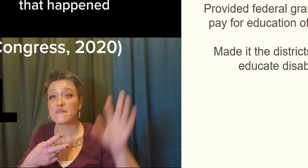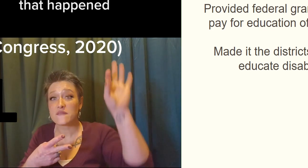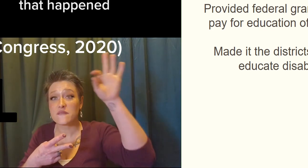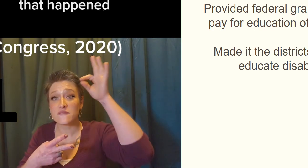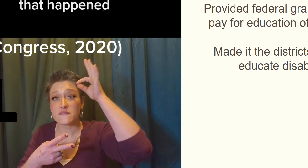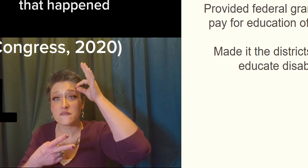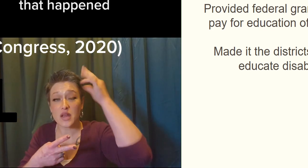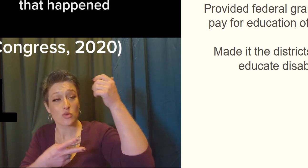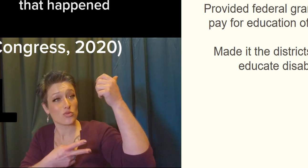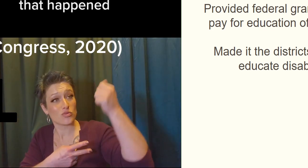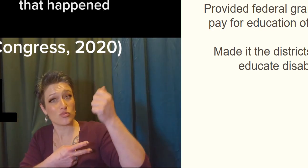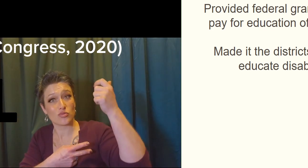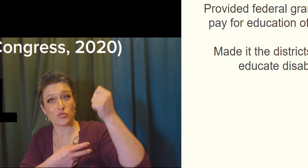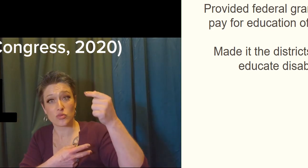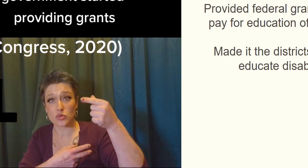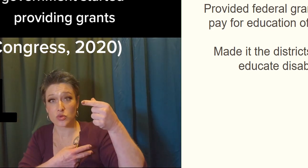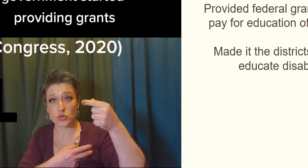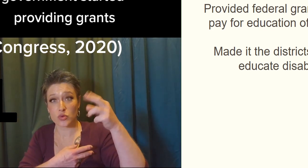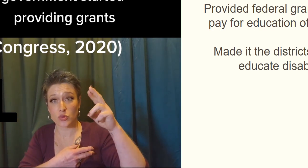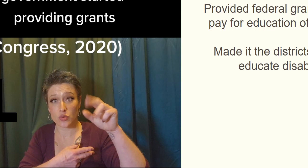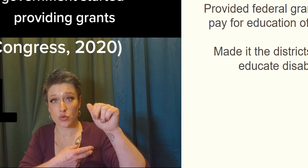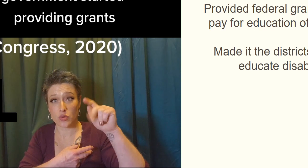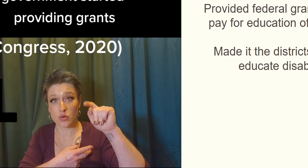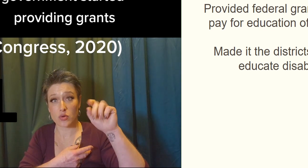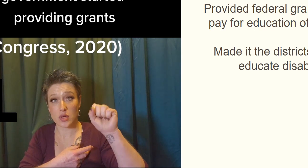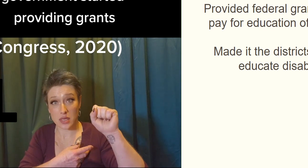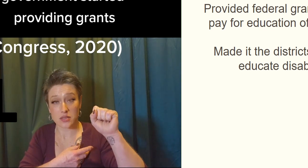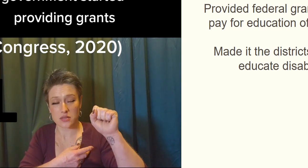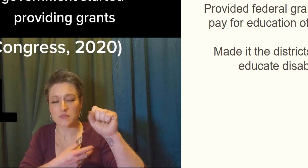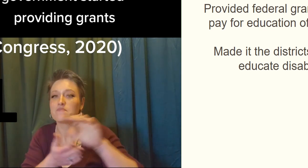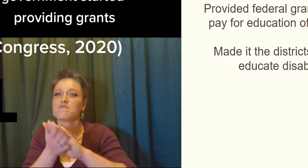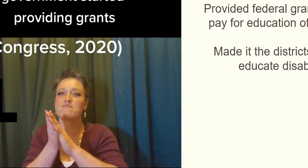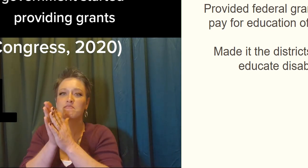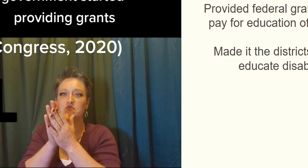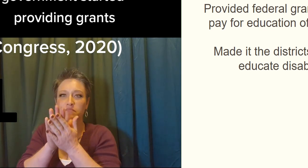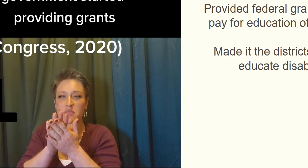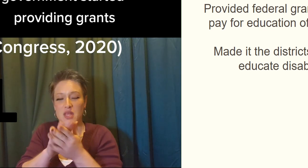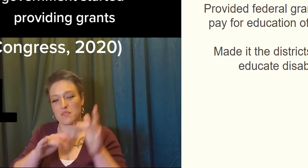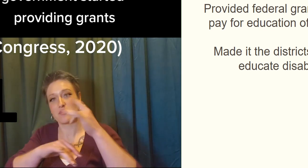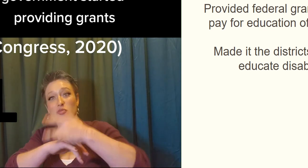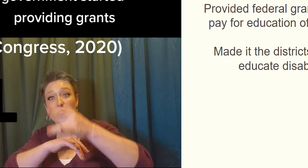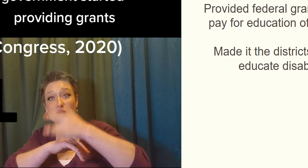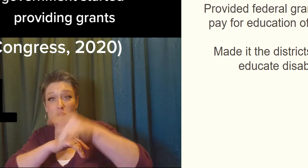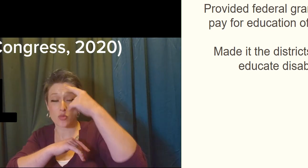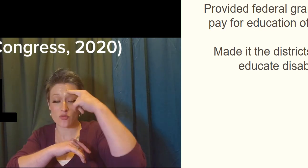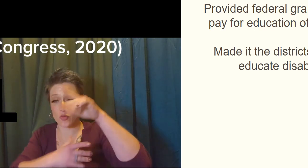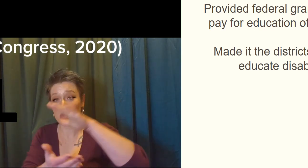big things that happened. The first one is the federal government started providing grants,